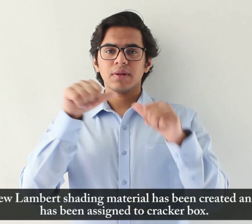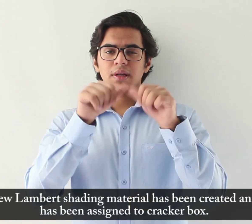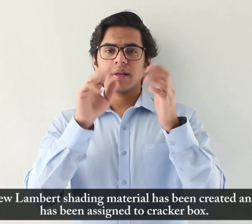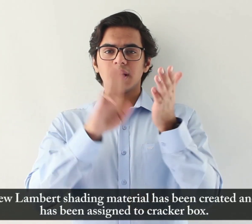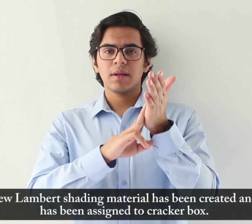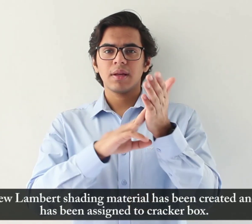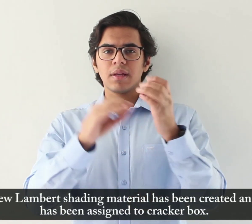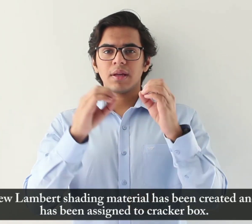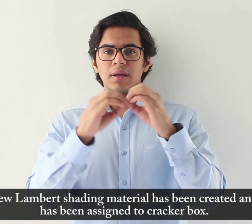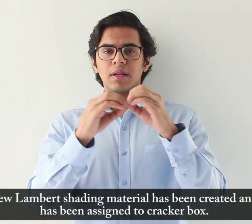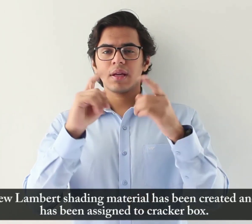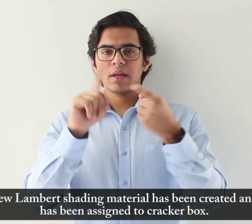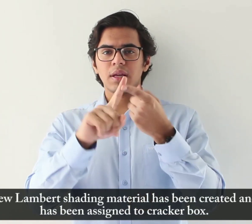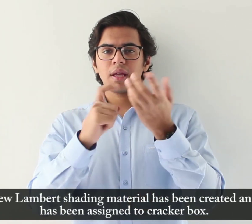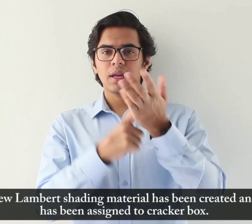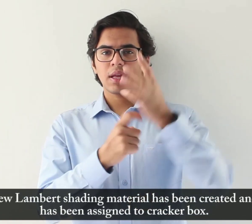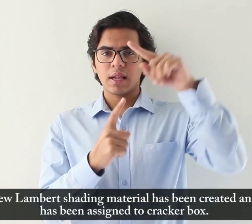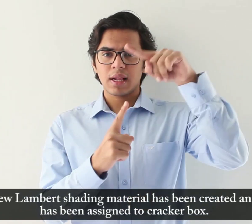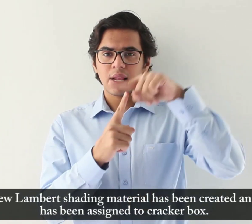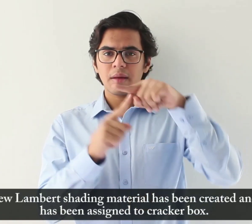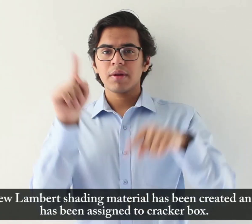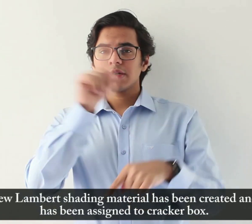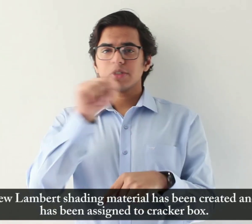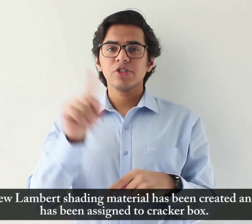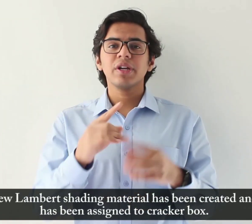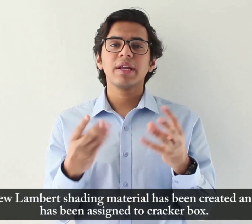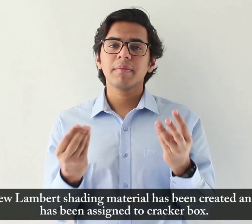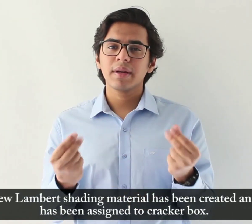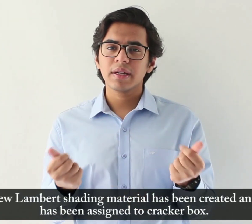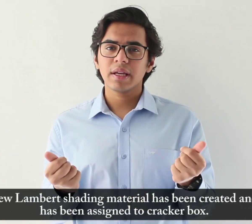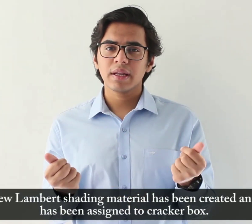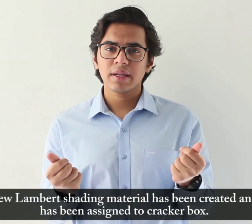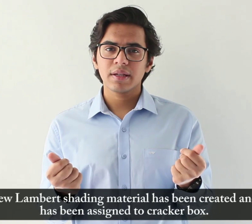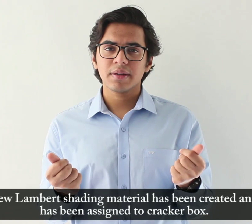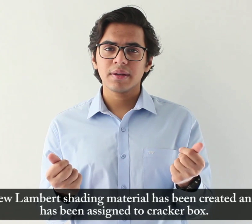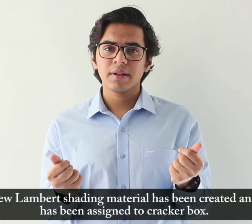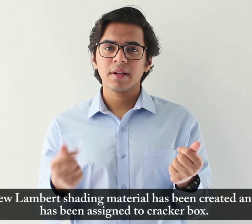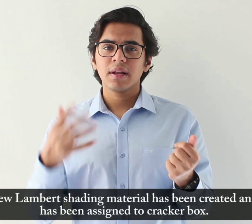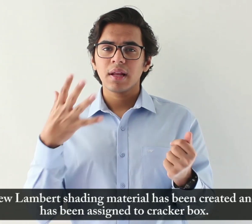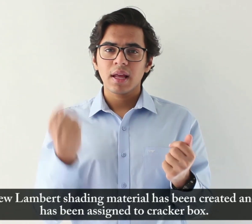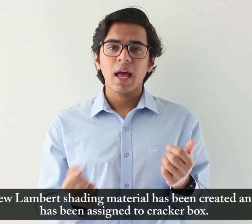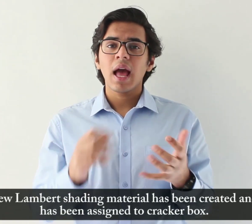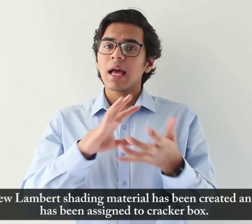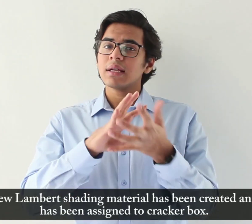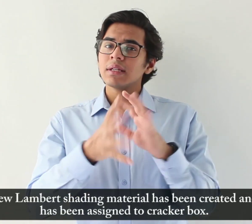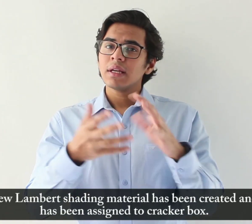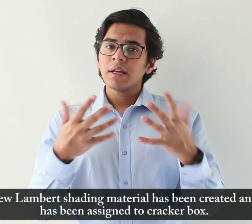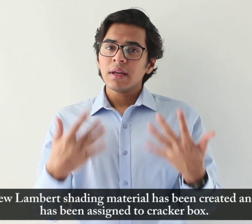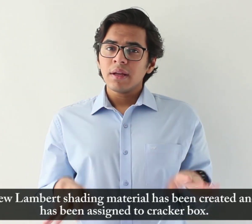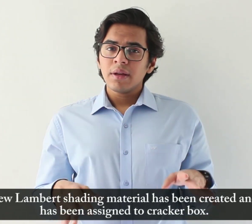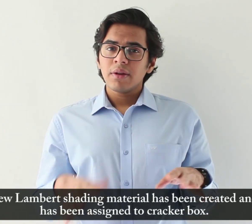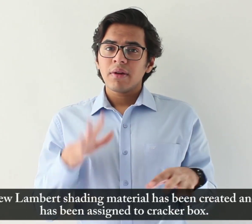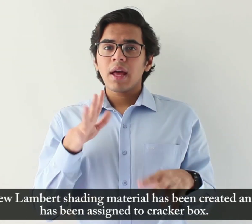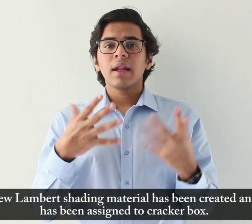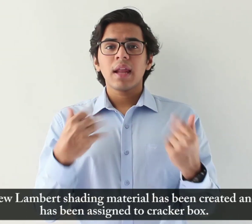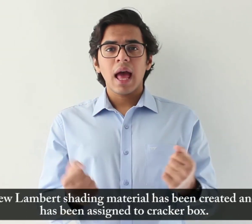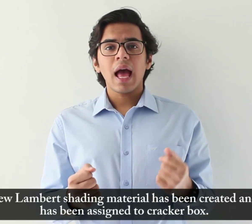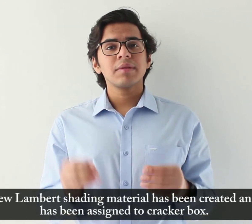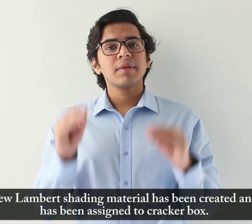New Lambert shading material has been created and has been assigned to Crackerbox.